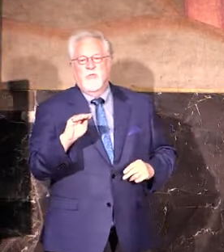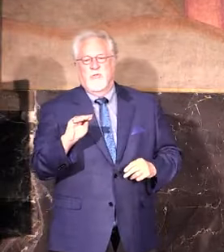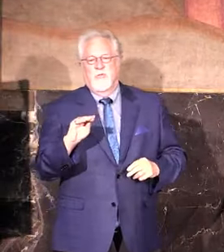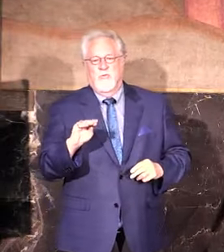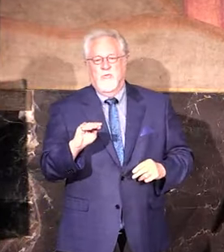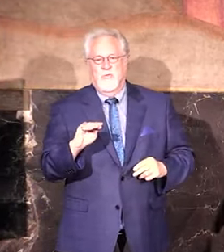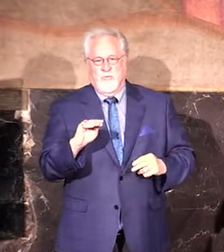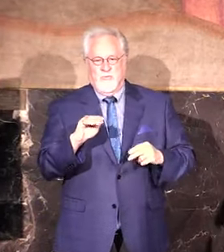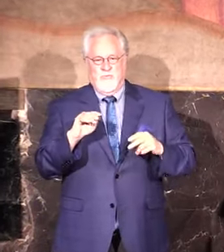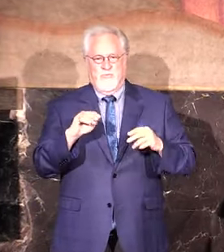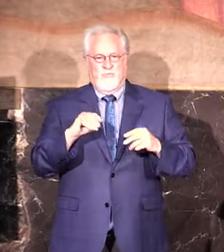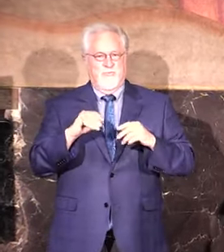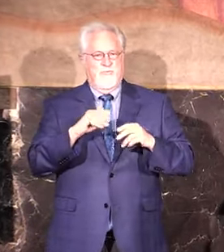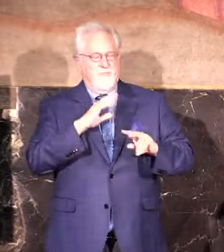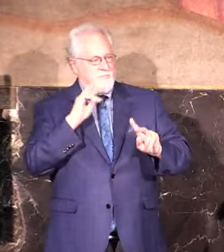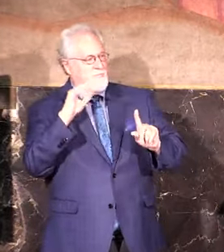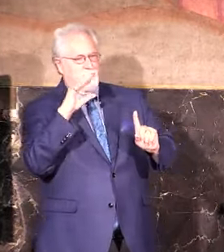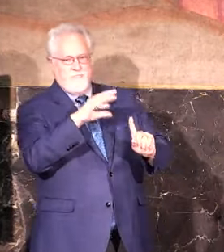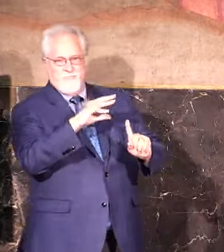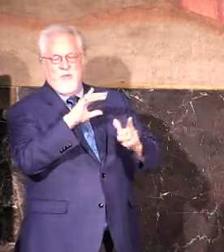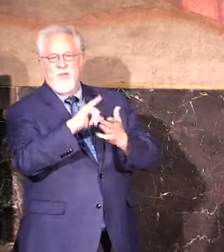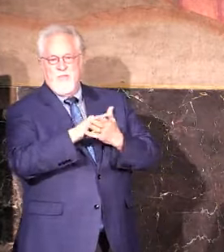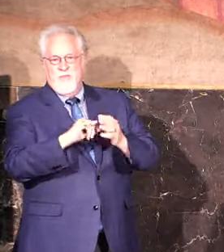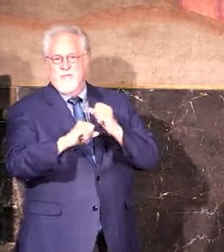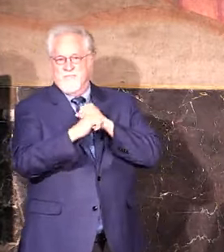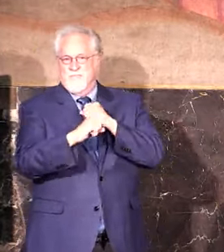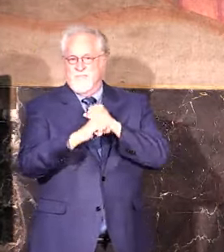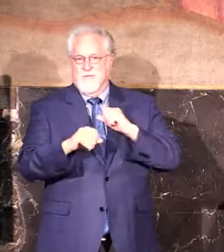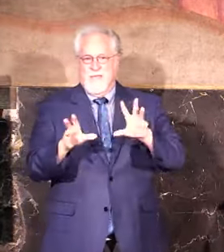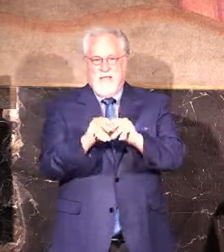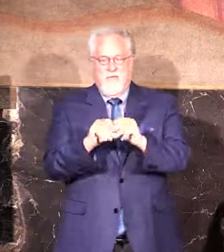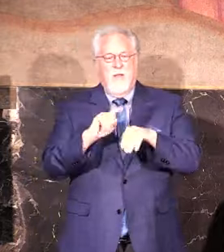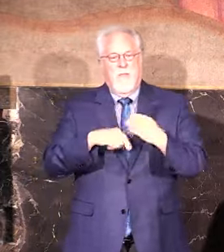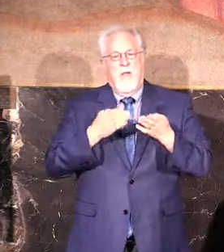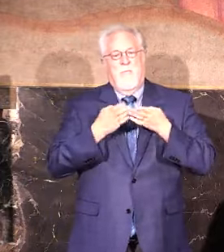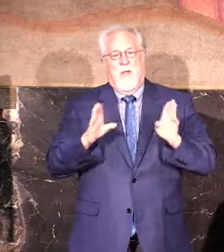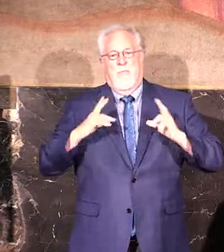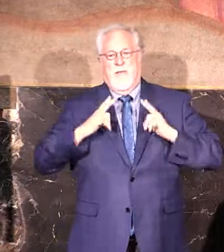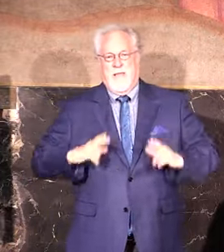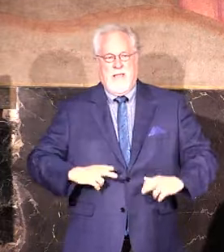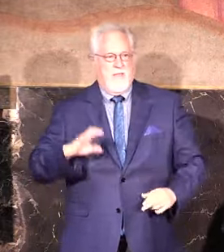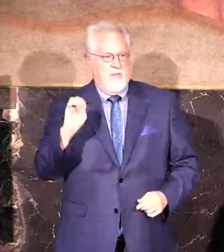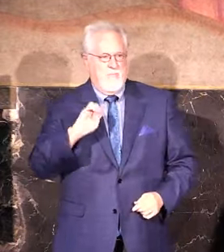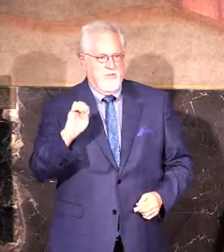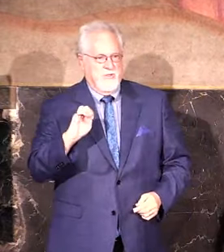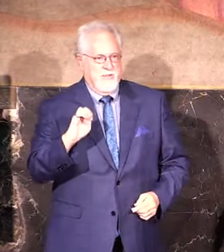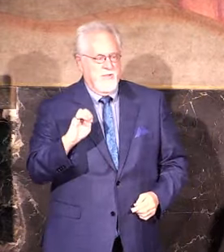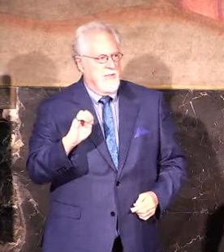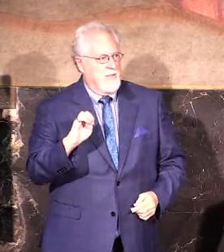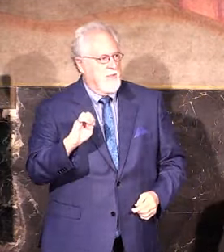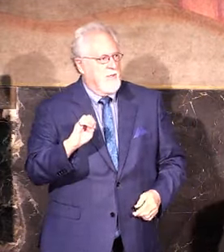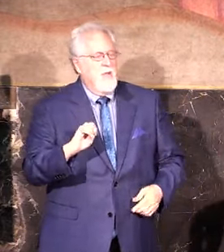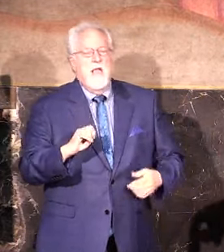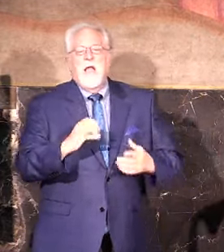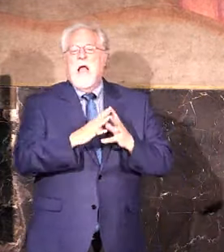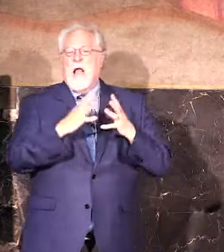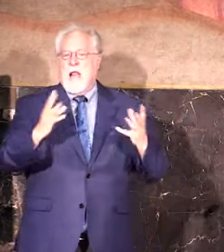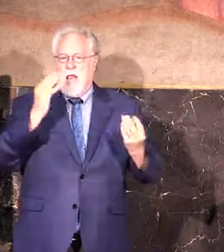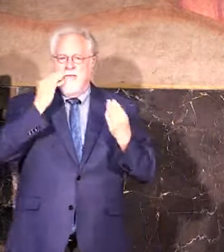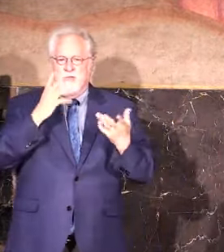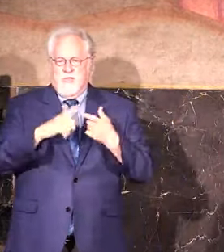to cover this press conference with an update on the public health emergency. And they've given me a lot of information to